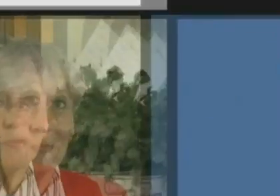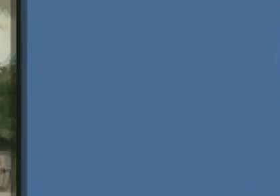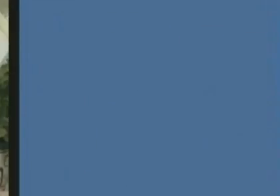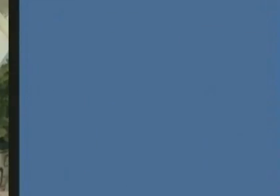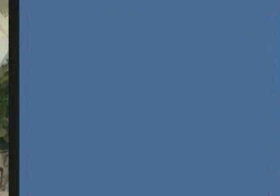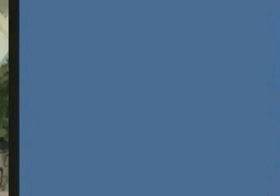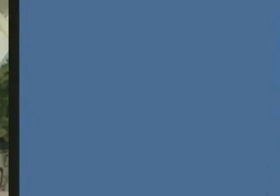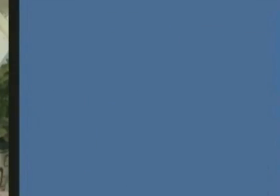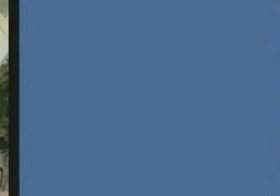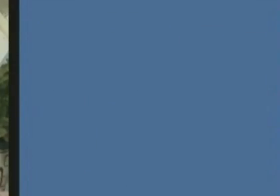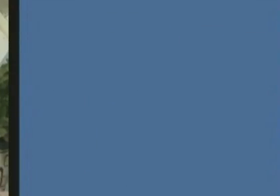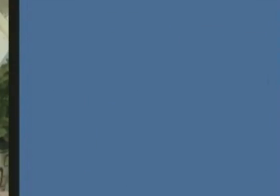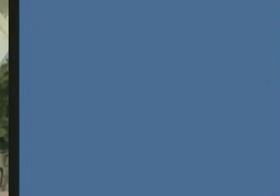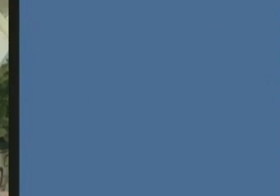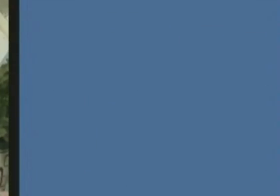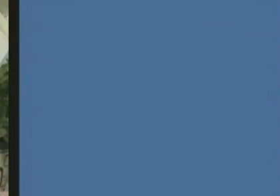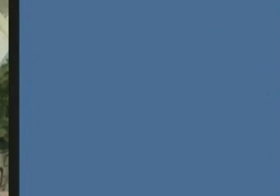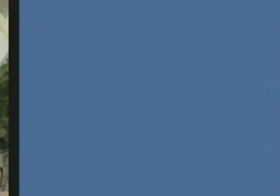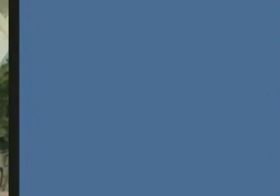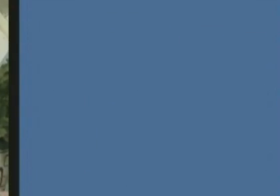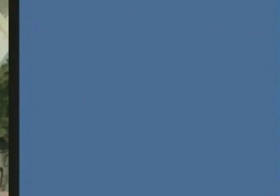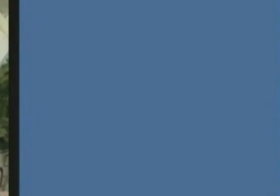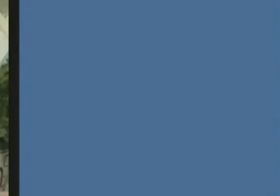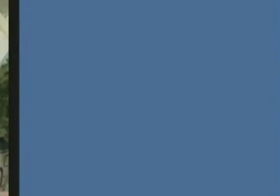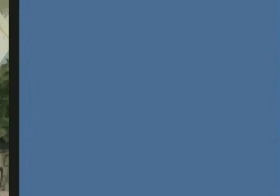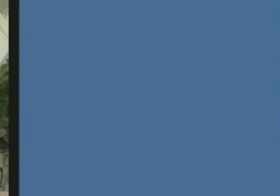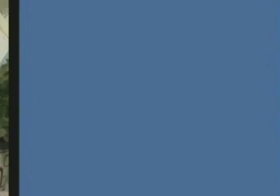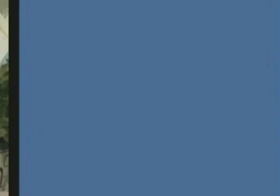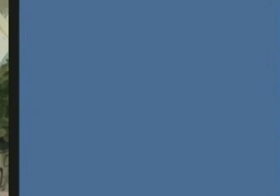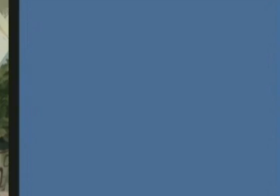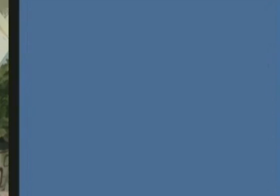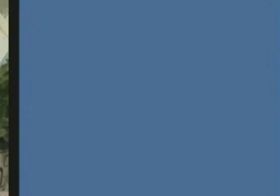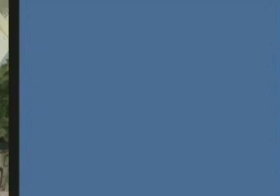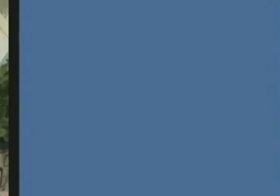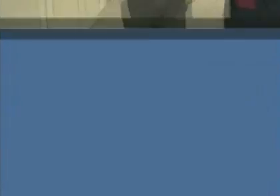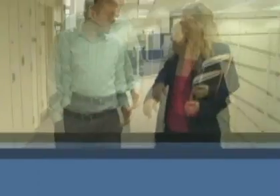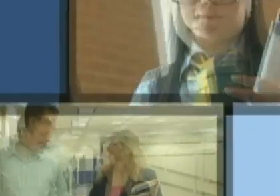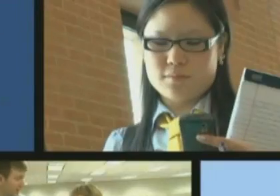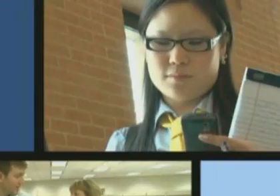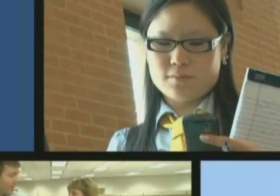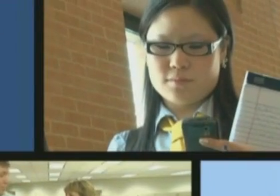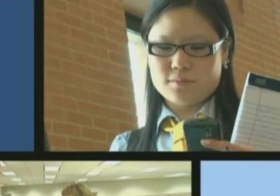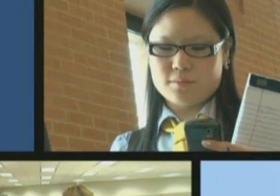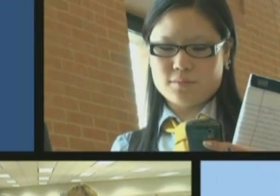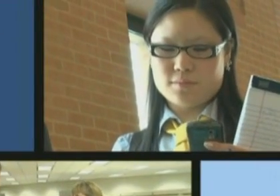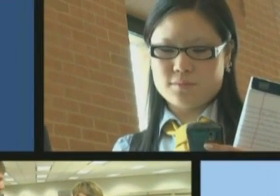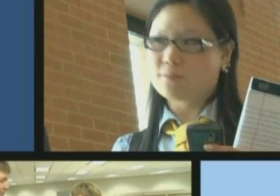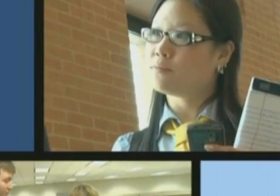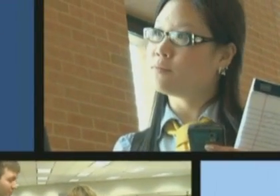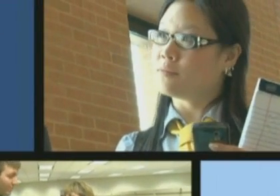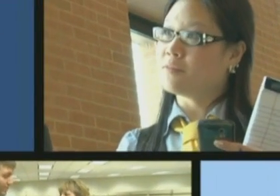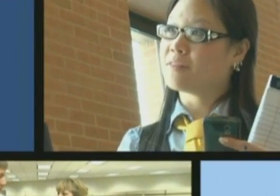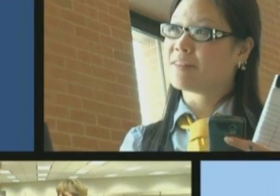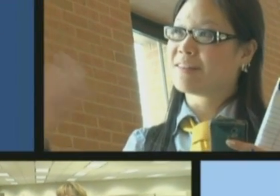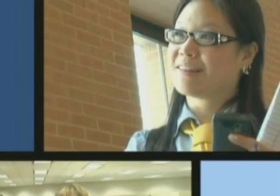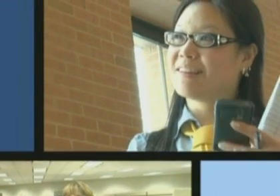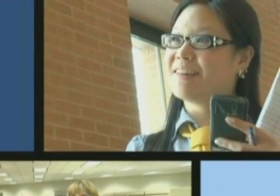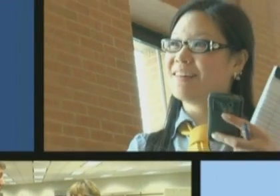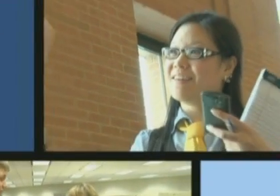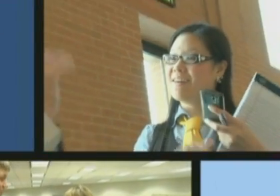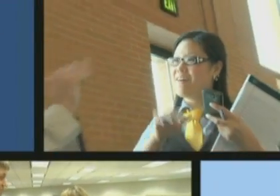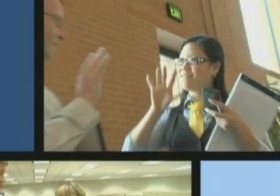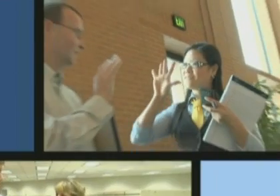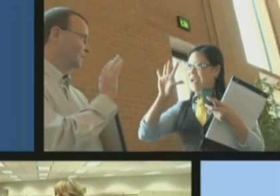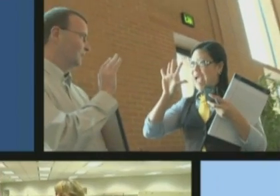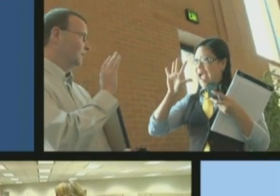My first words of advice would be absolutely hire a deaf person. Absolutely. If you're not looking